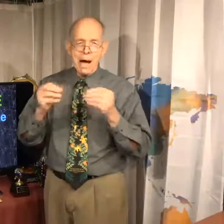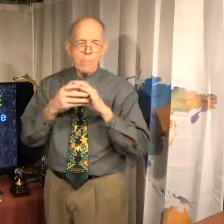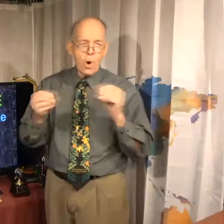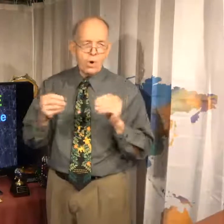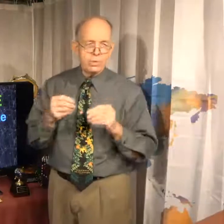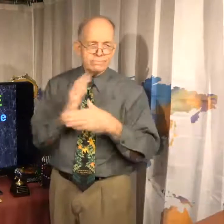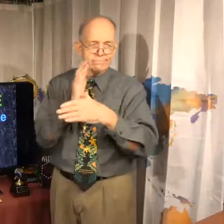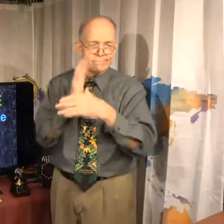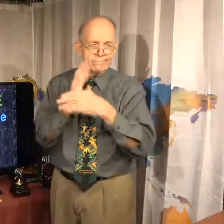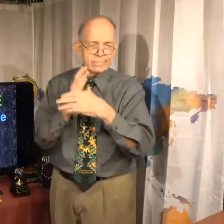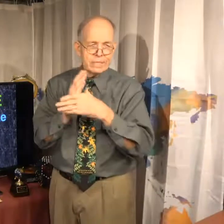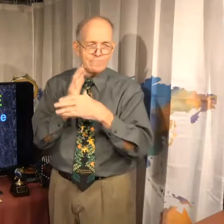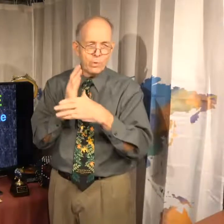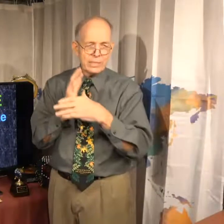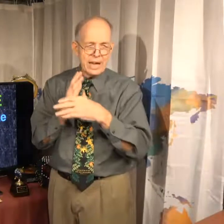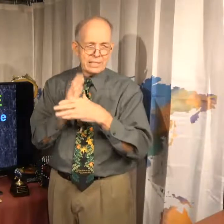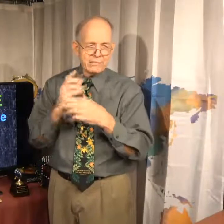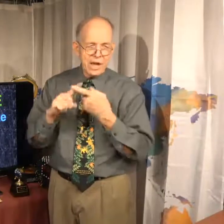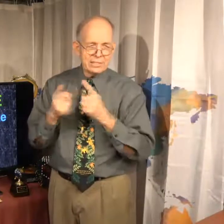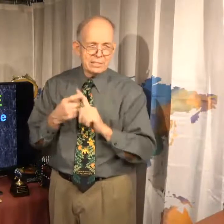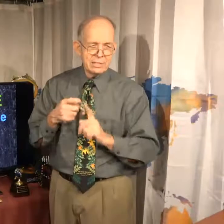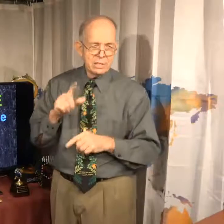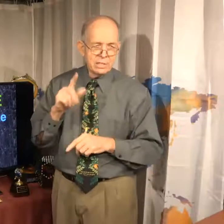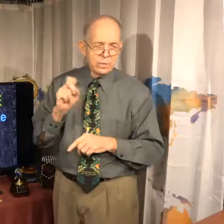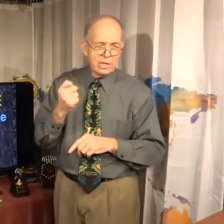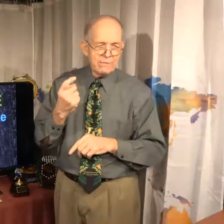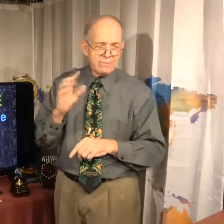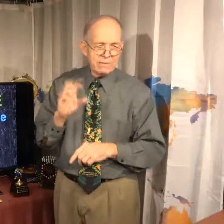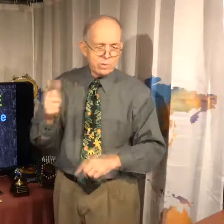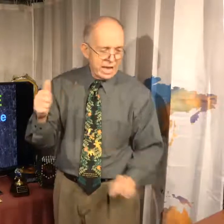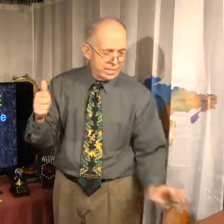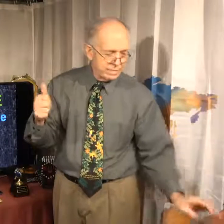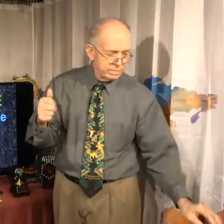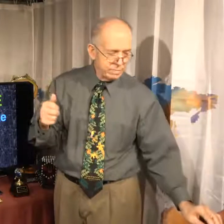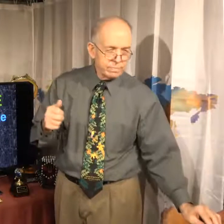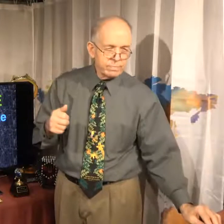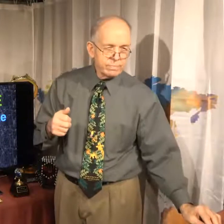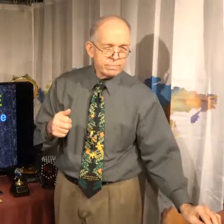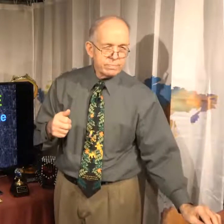Bible, in the prophet of friend, Luke 11:5-10.